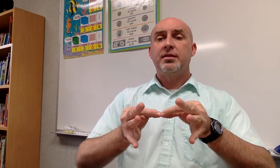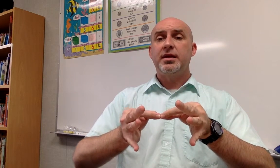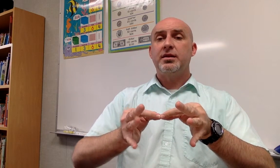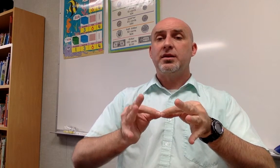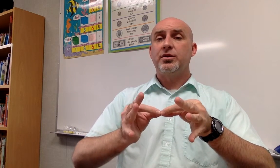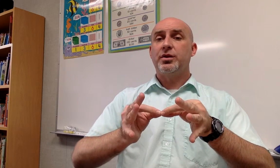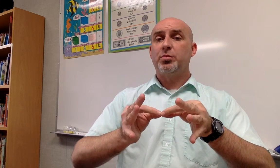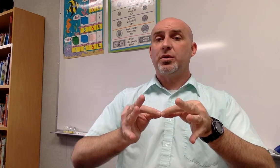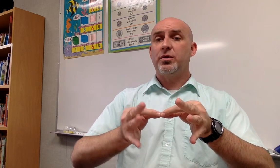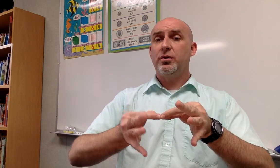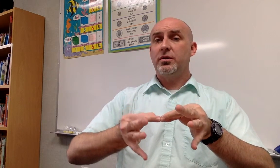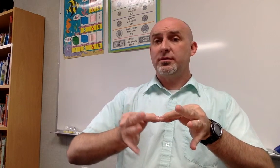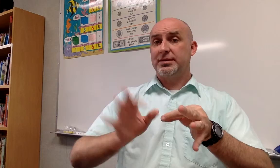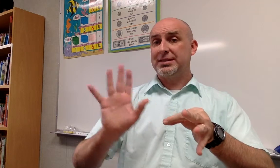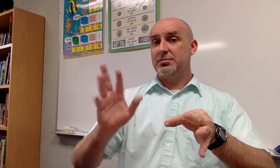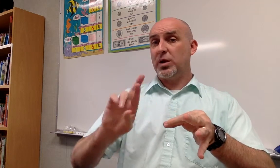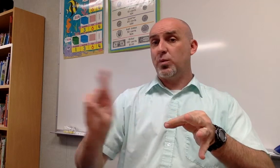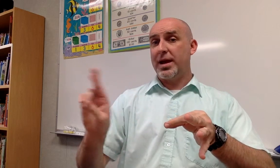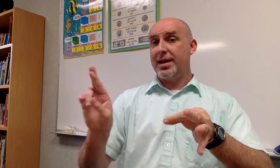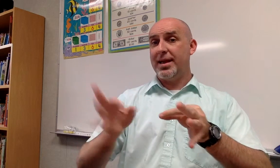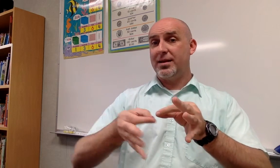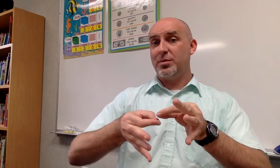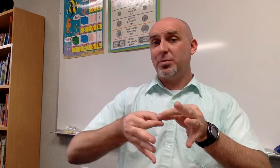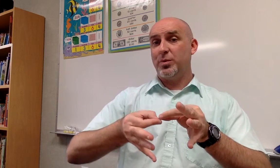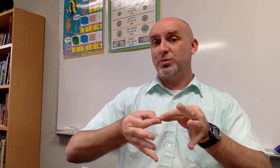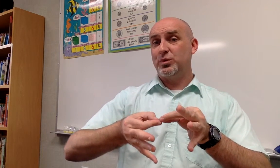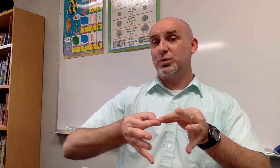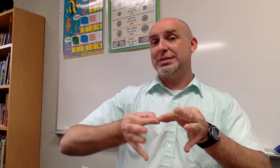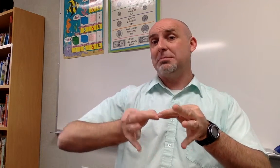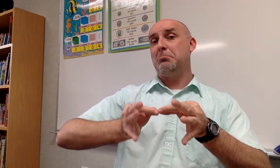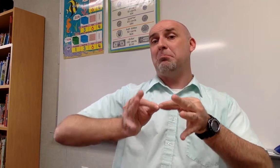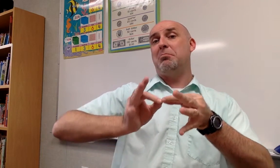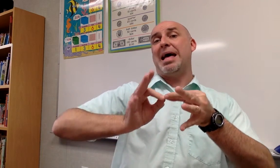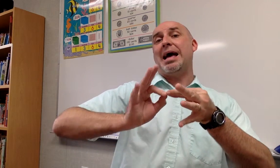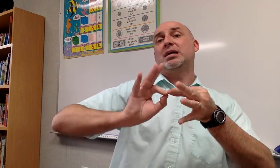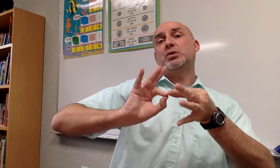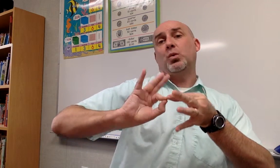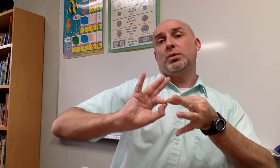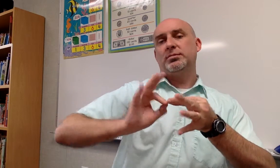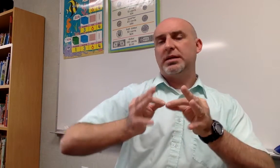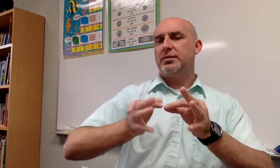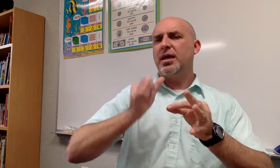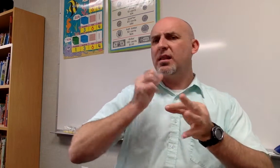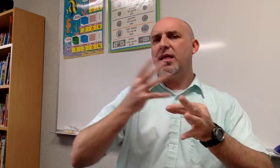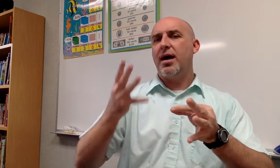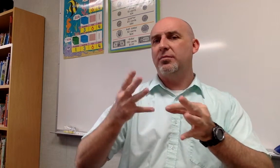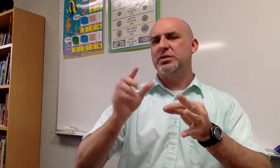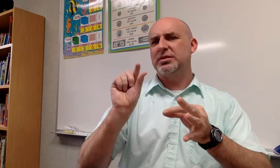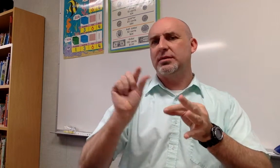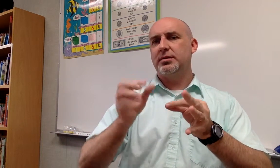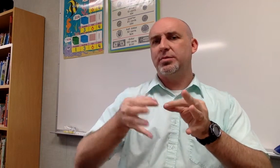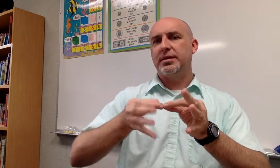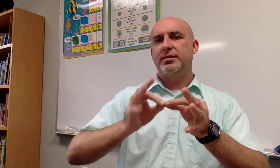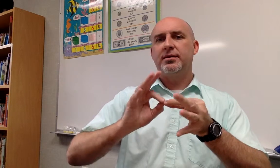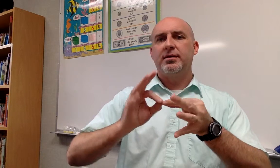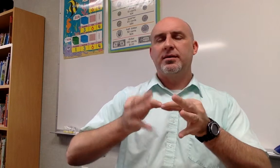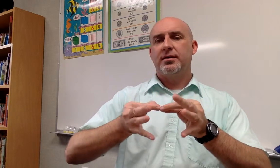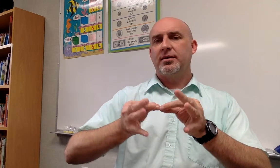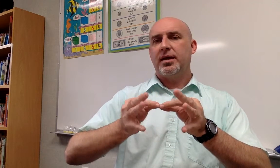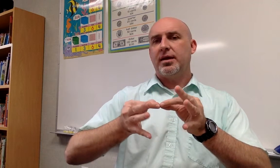Then you're going to pull, this is my right hand, I'm going to twist it back towards me. Not a lot, just a little bit.